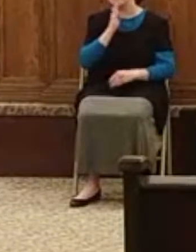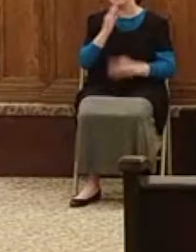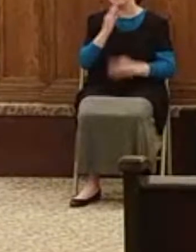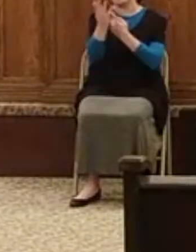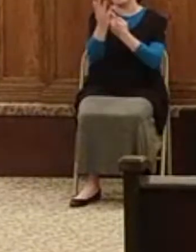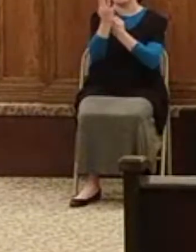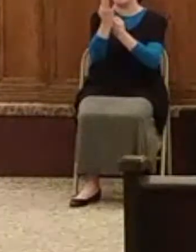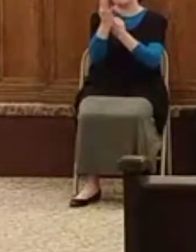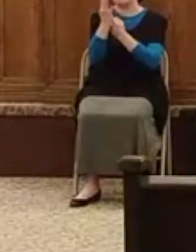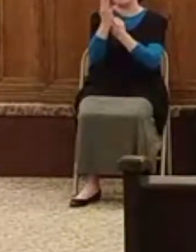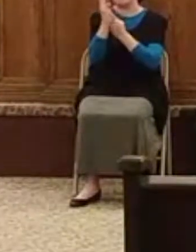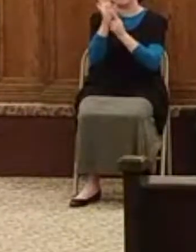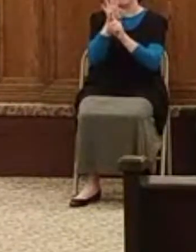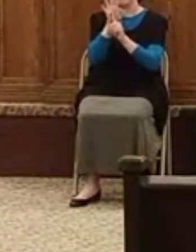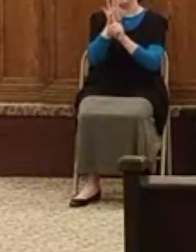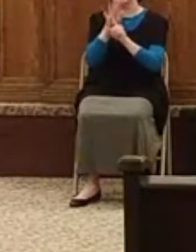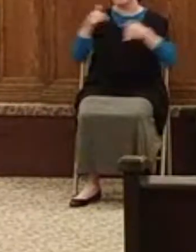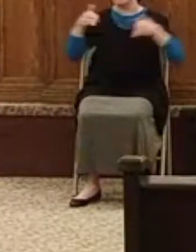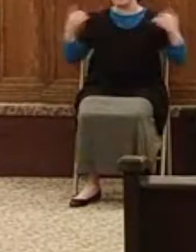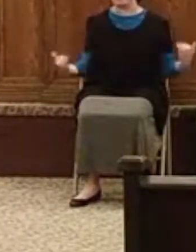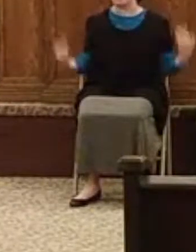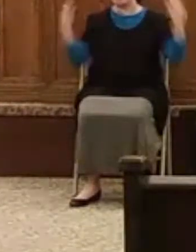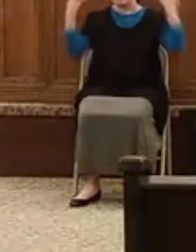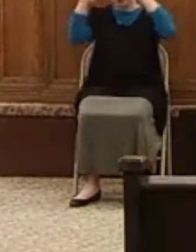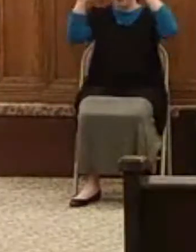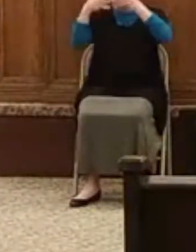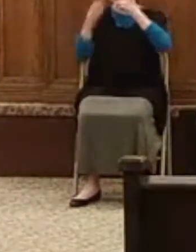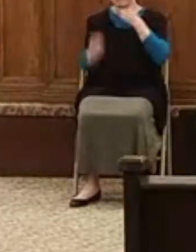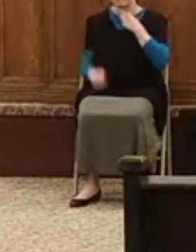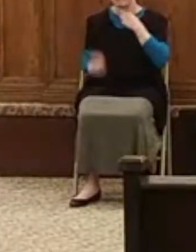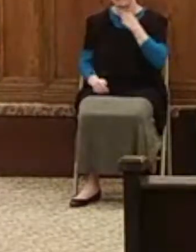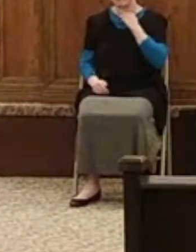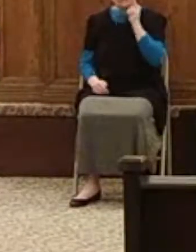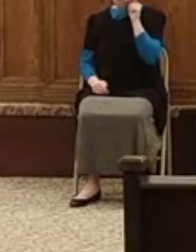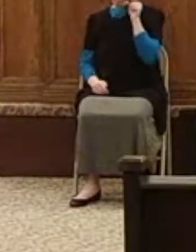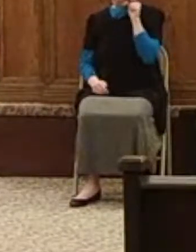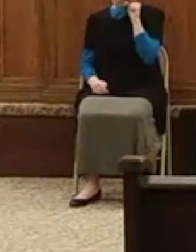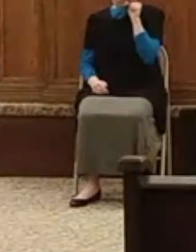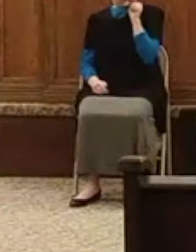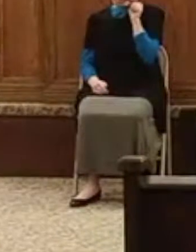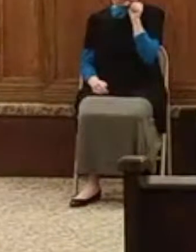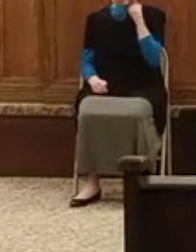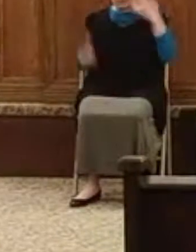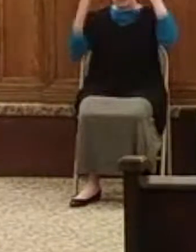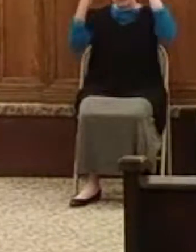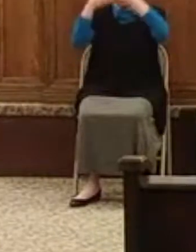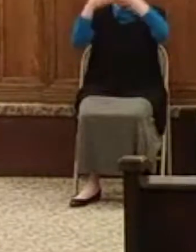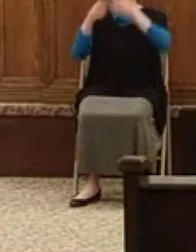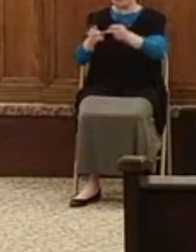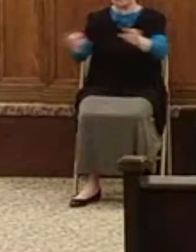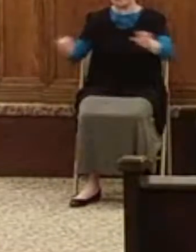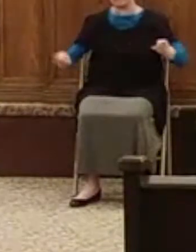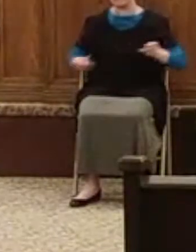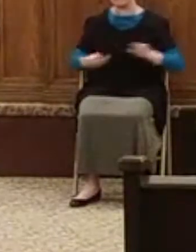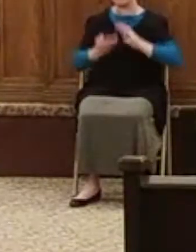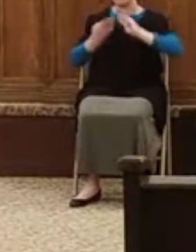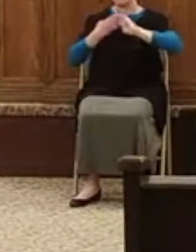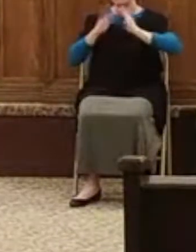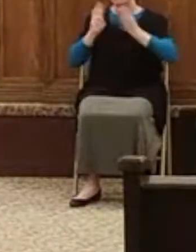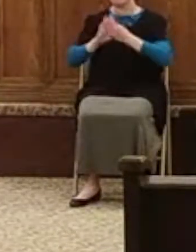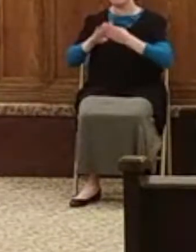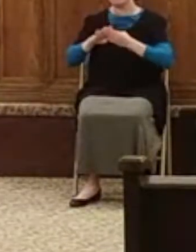that candle in this present darkness. Oh, that we can go to the dark places of the